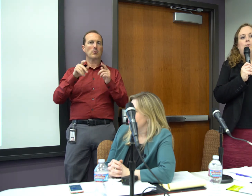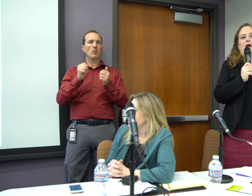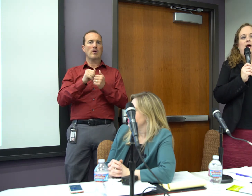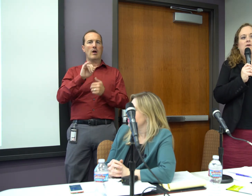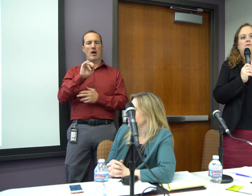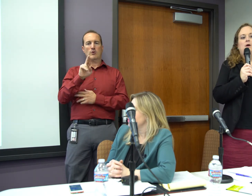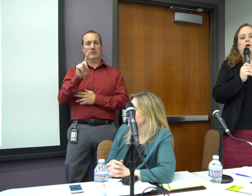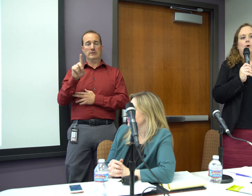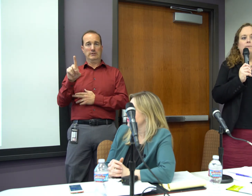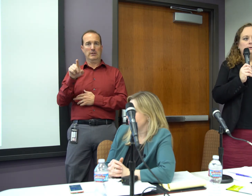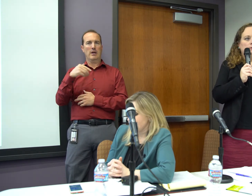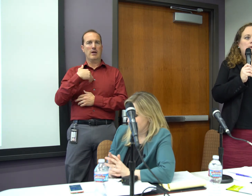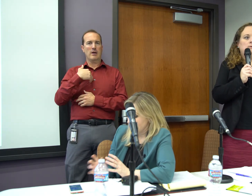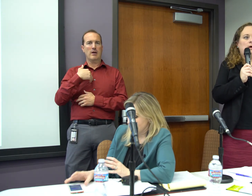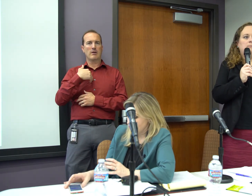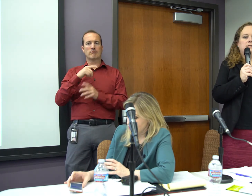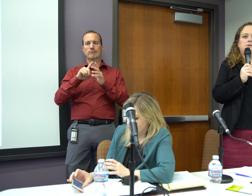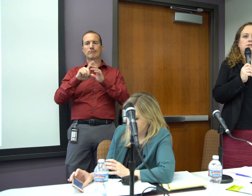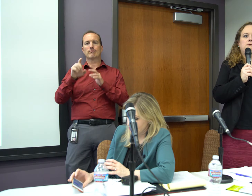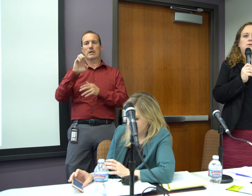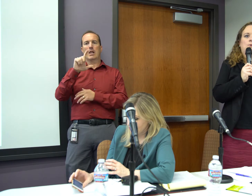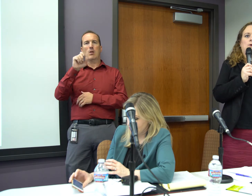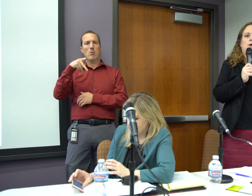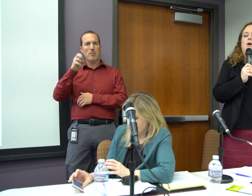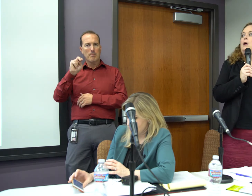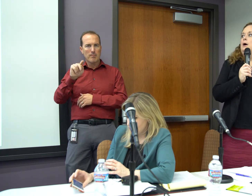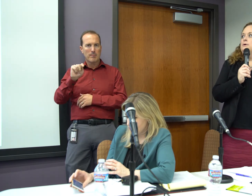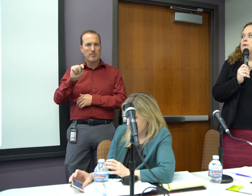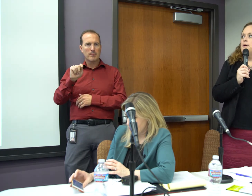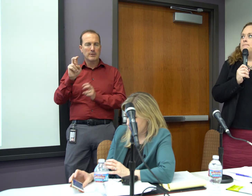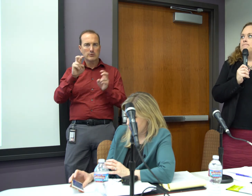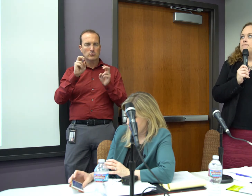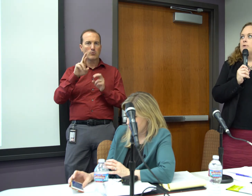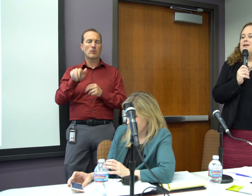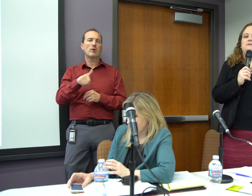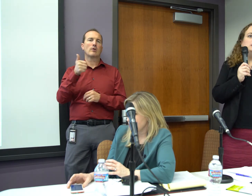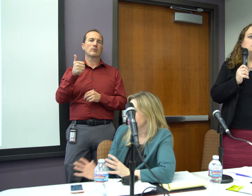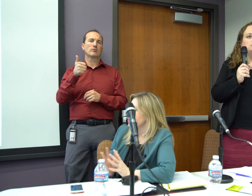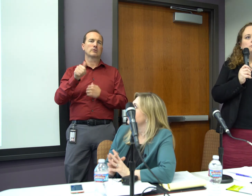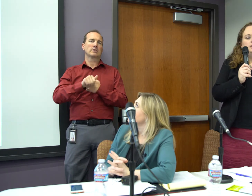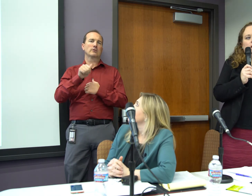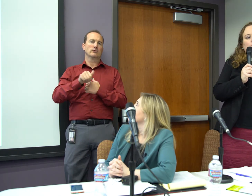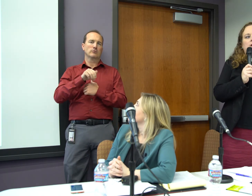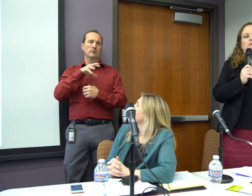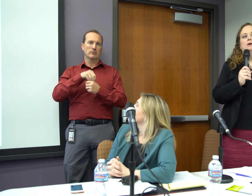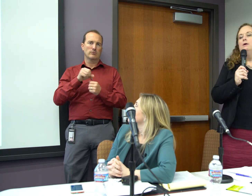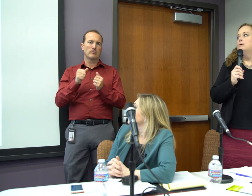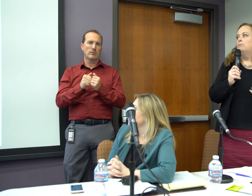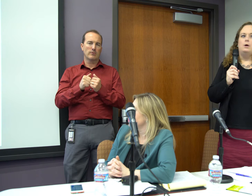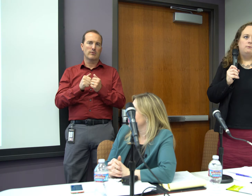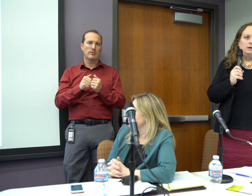IDDD who have elopement potential issues or other kind of dangers associated